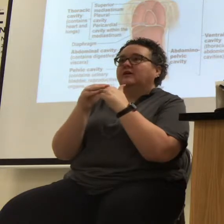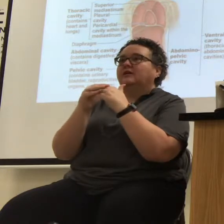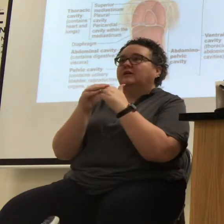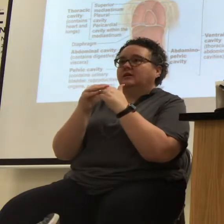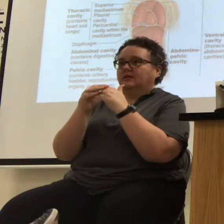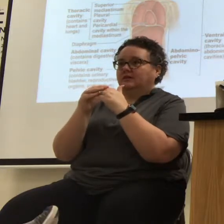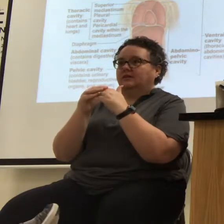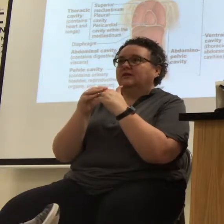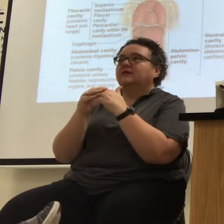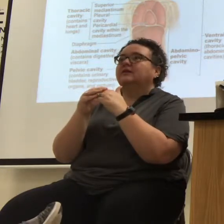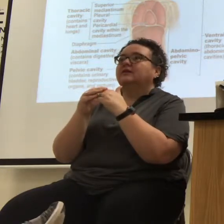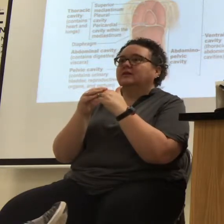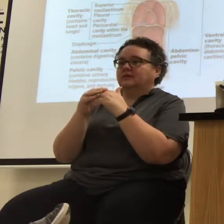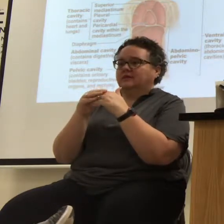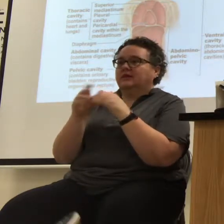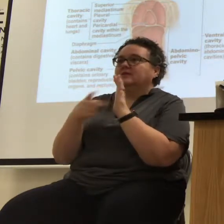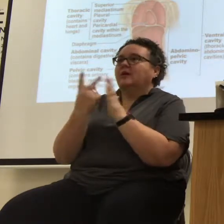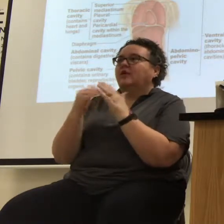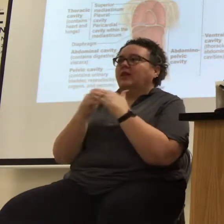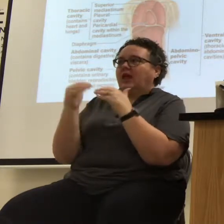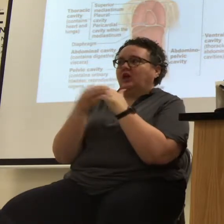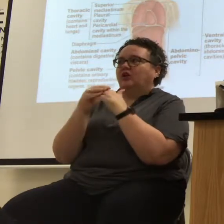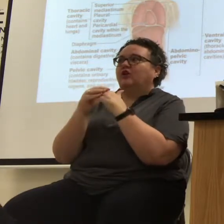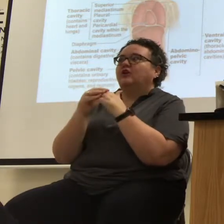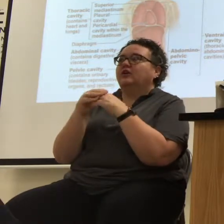serous membrane.